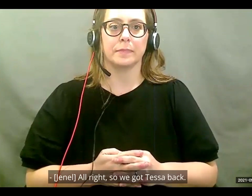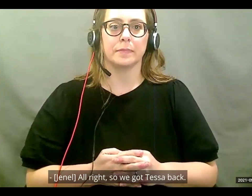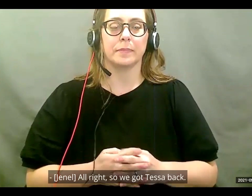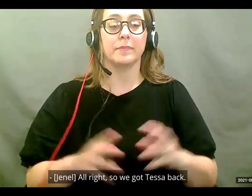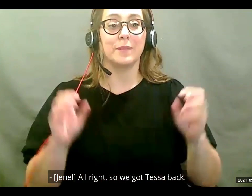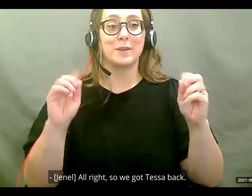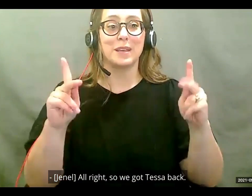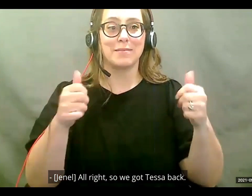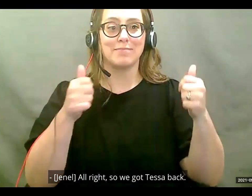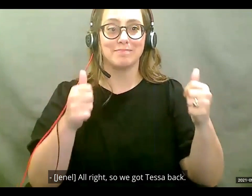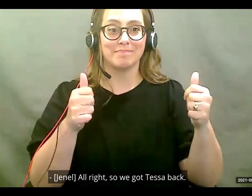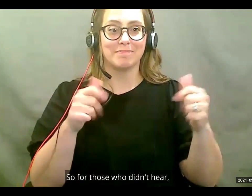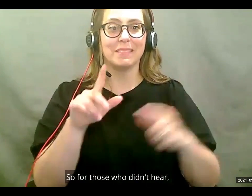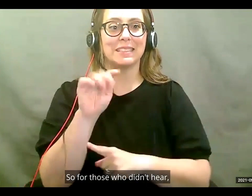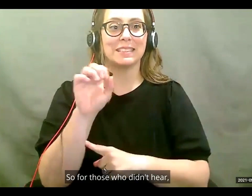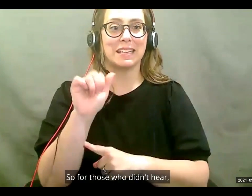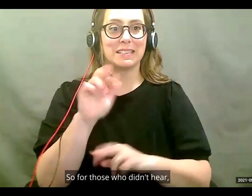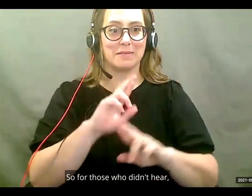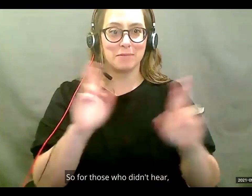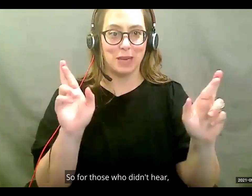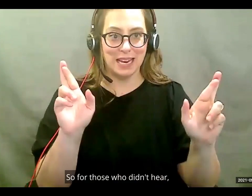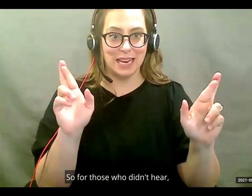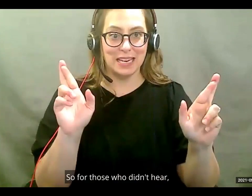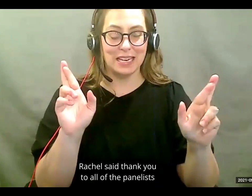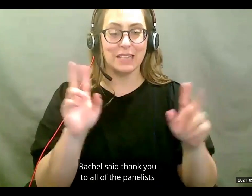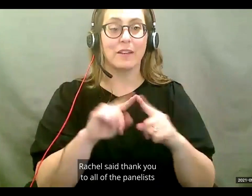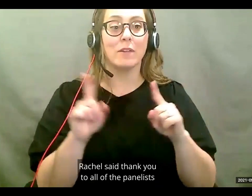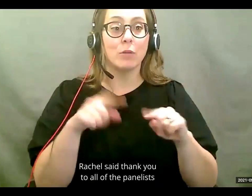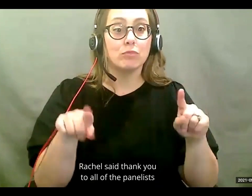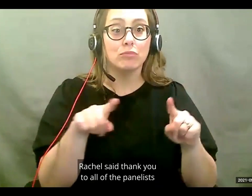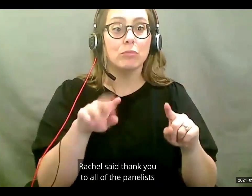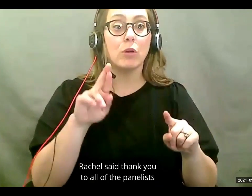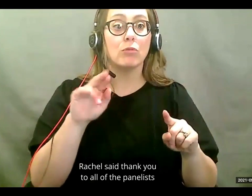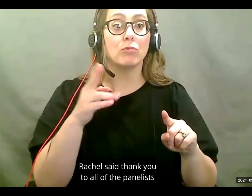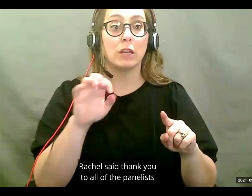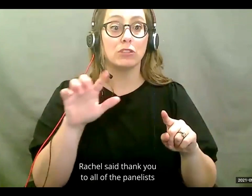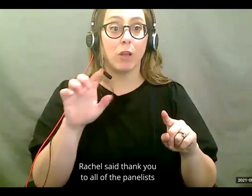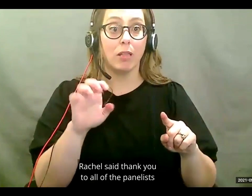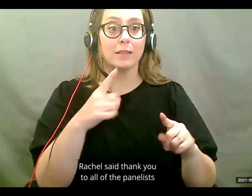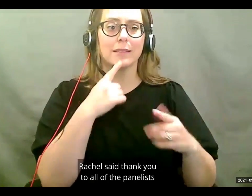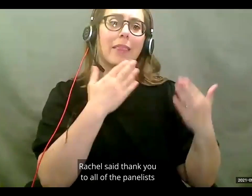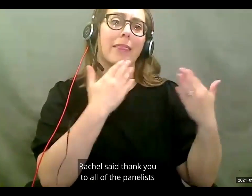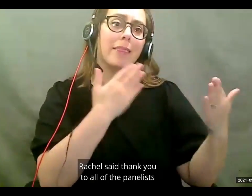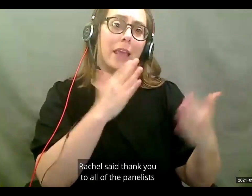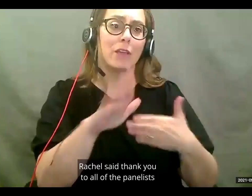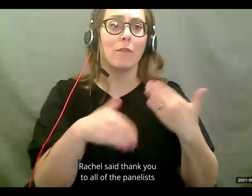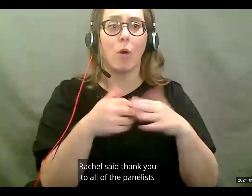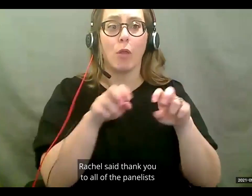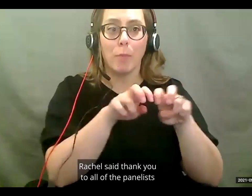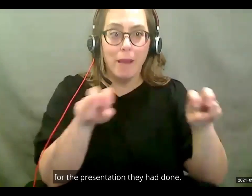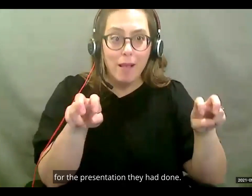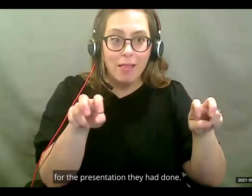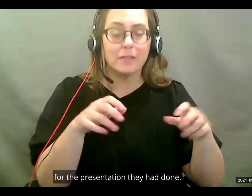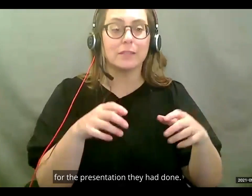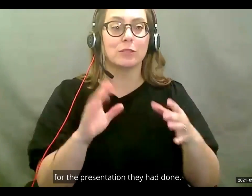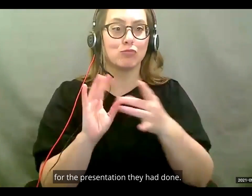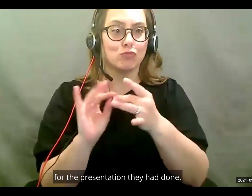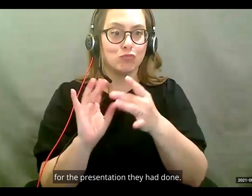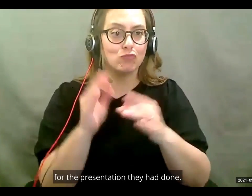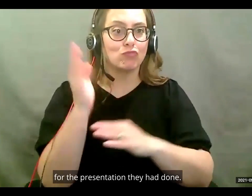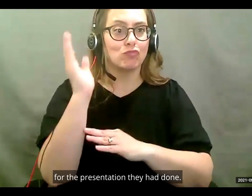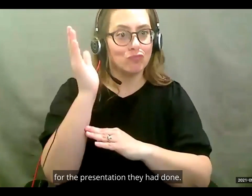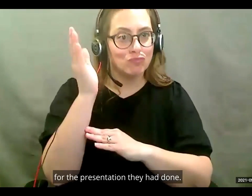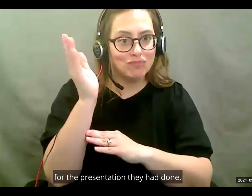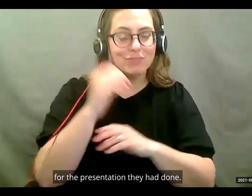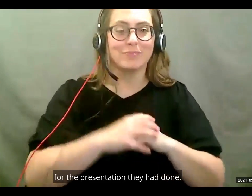All right, so we got Tessa back. So for those who didn't hear, Rachel said thank you to all of the panelists for the presentation